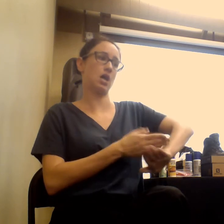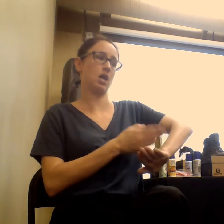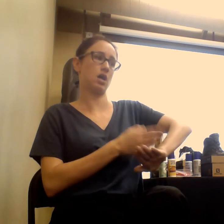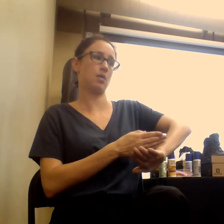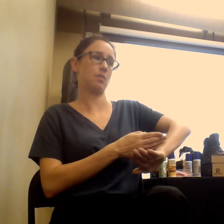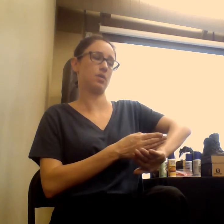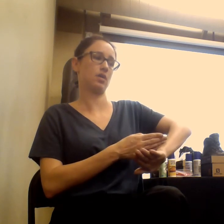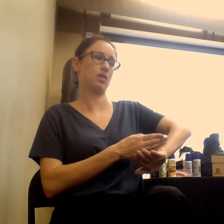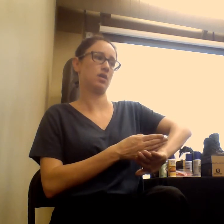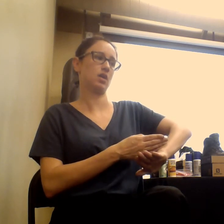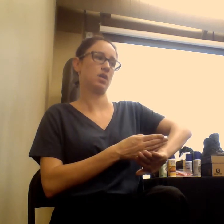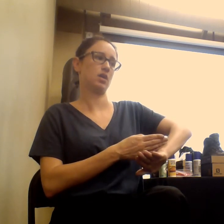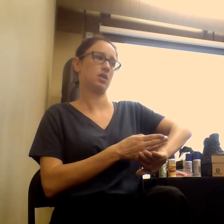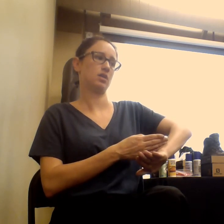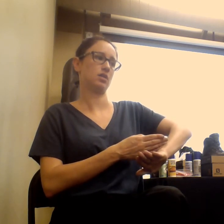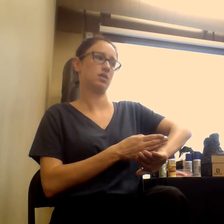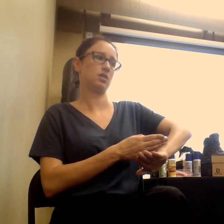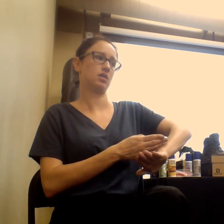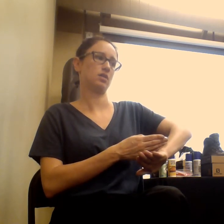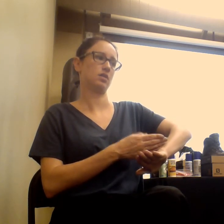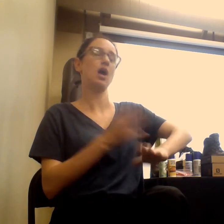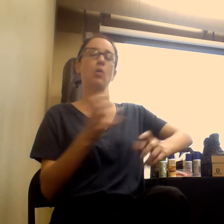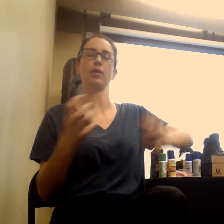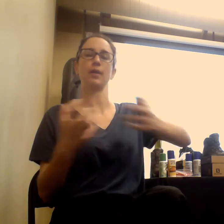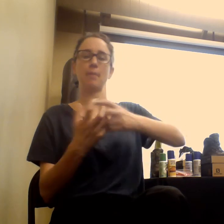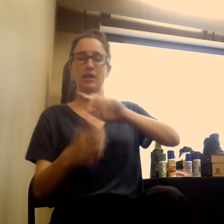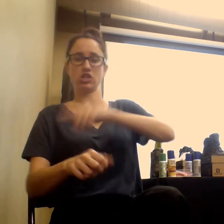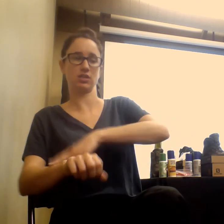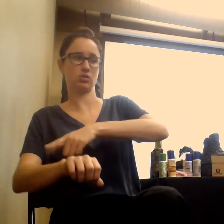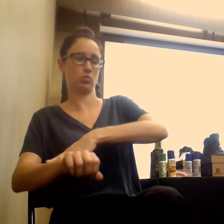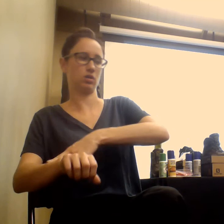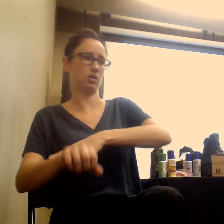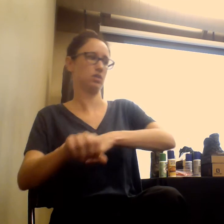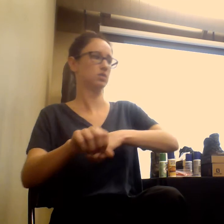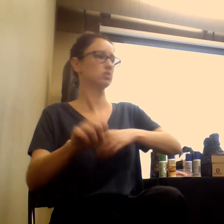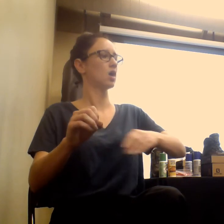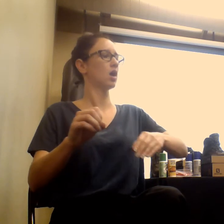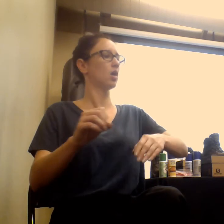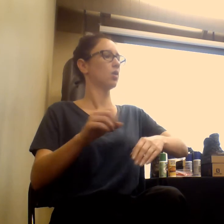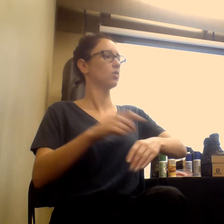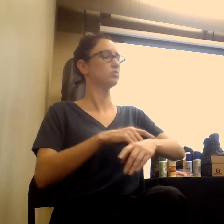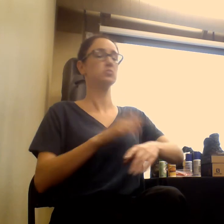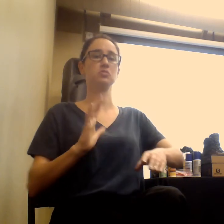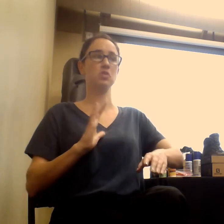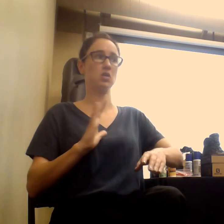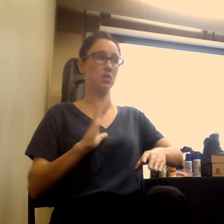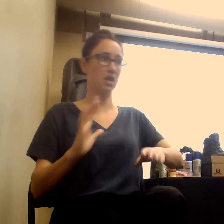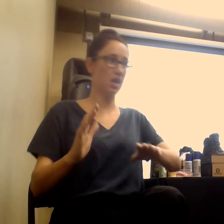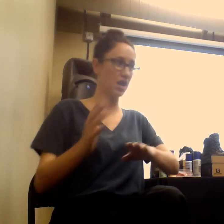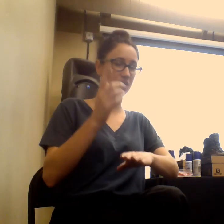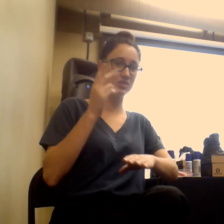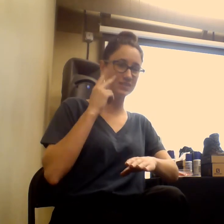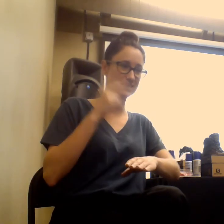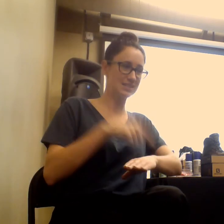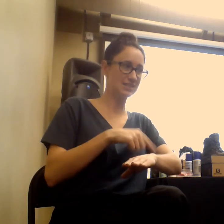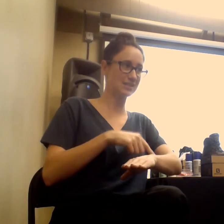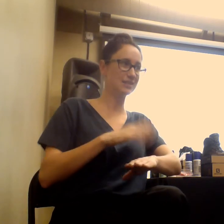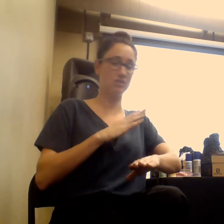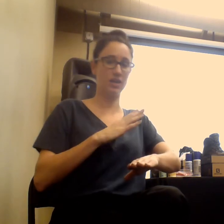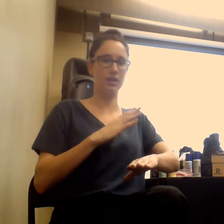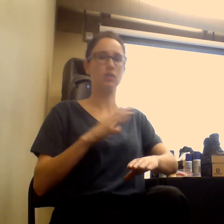that. Just keep that looser, or does it make? Whatever feels good to you. Yeah, whatever feels good to you. There is no right or